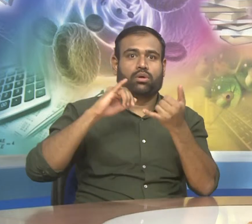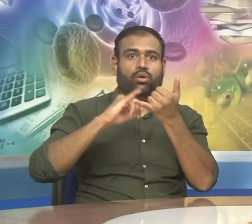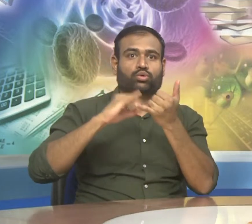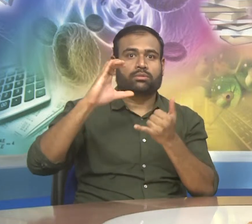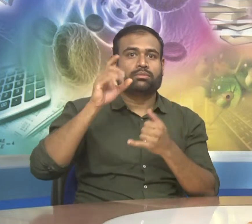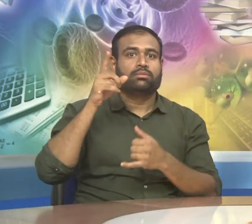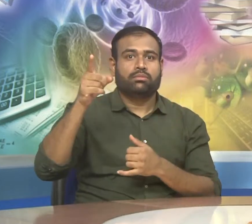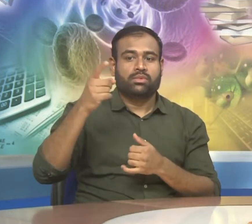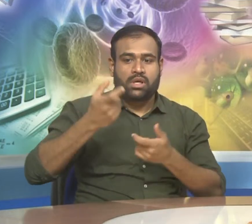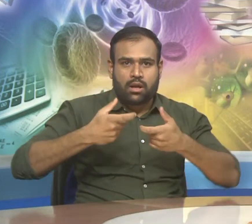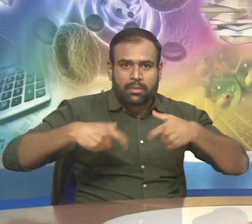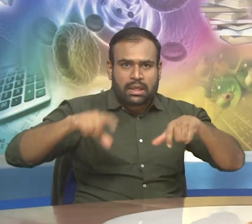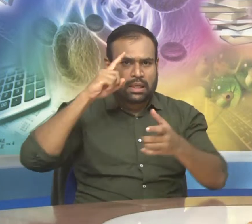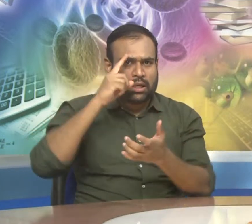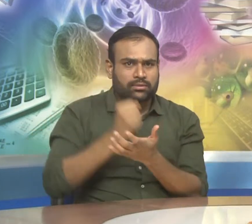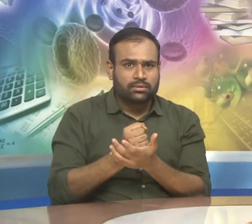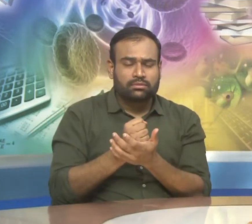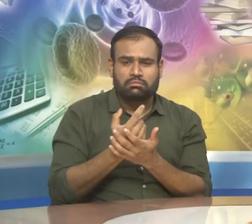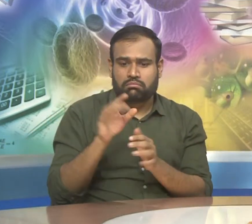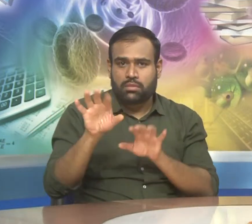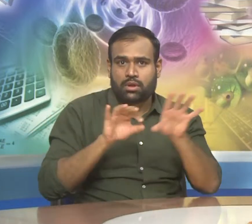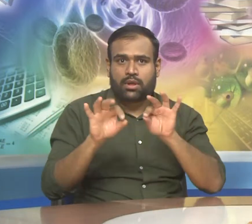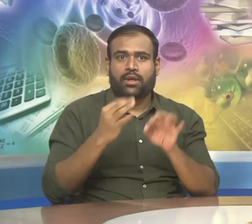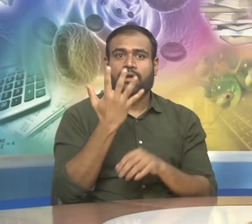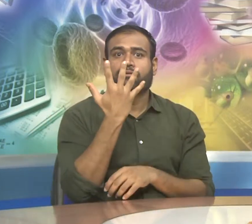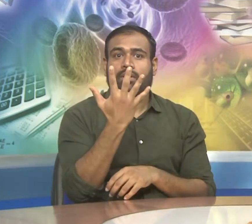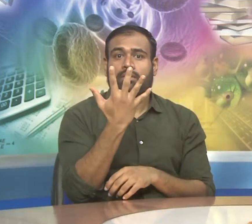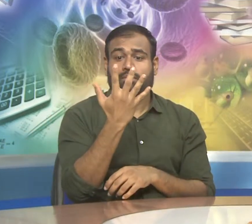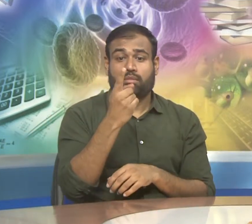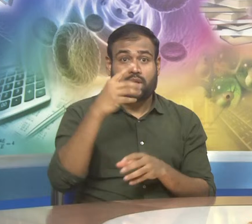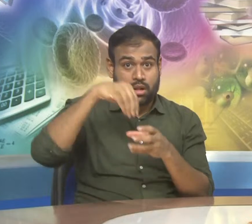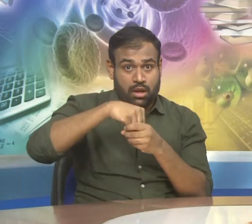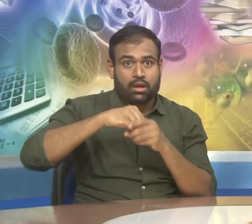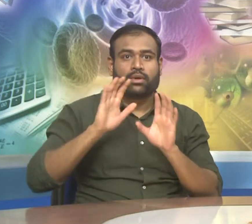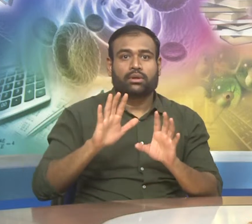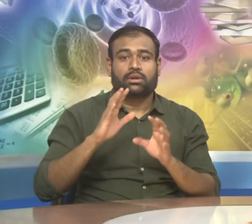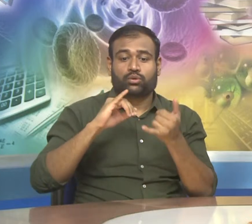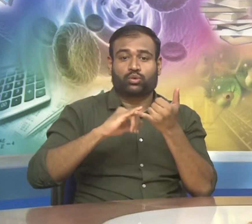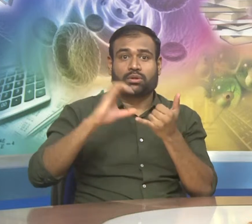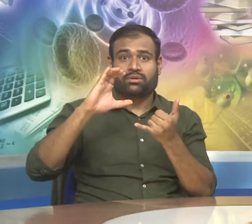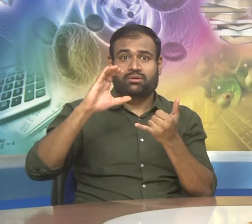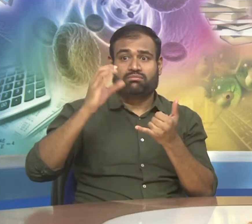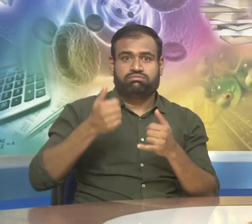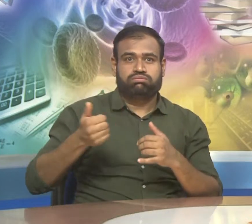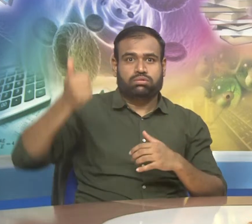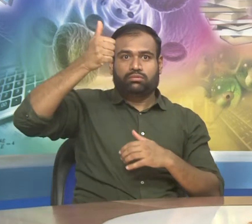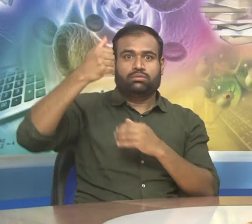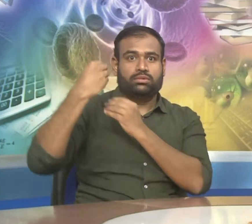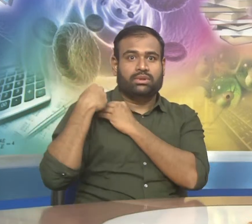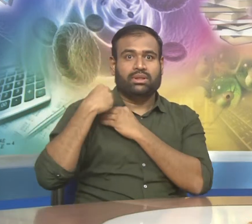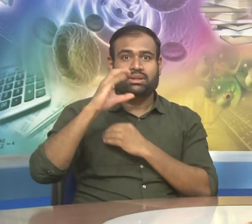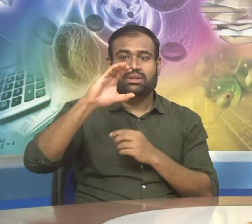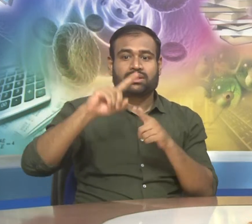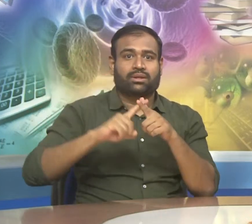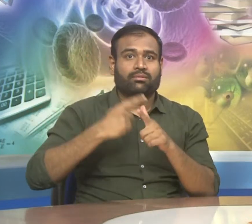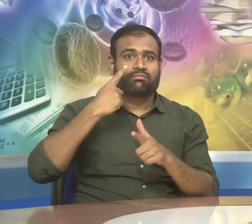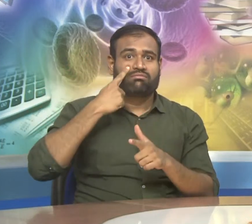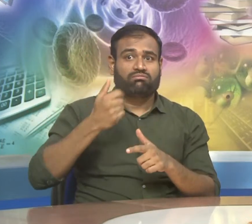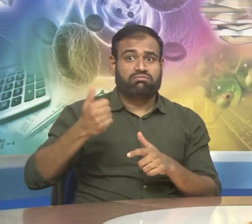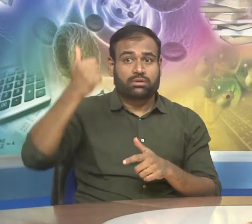system of appointment and transfer of judges that has evolved through judgments of